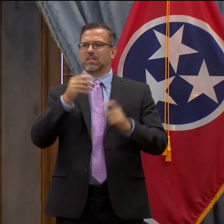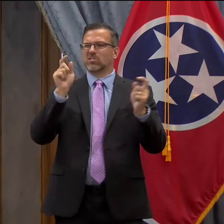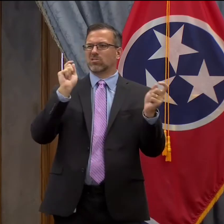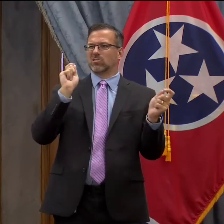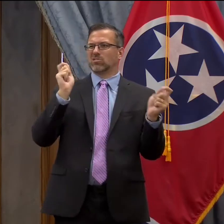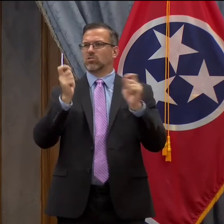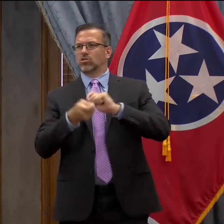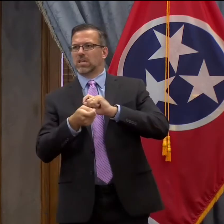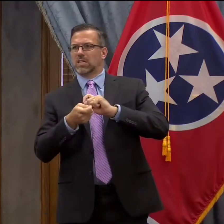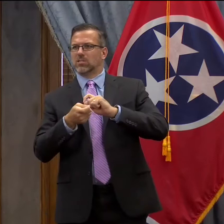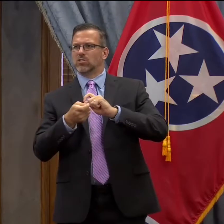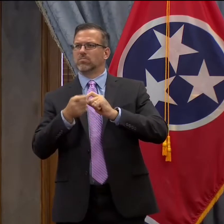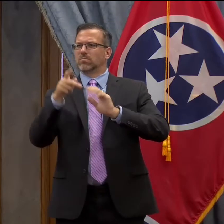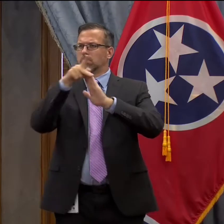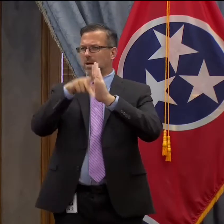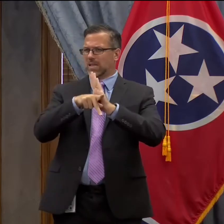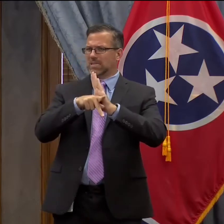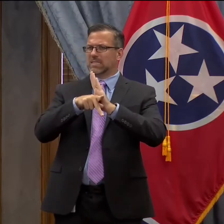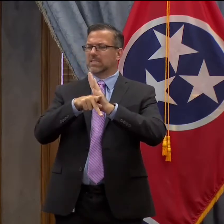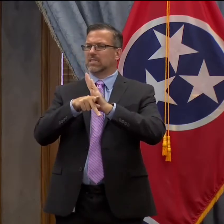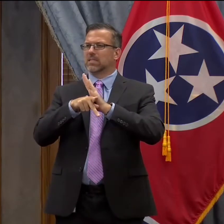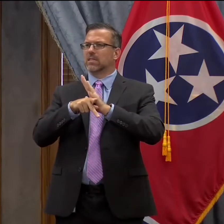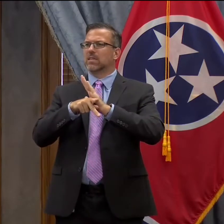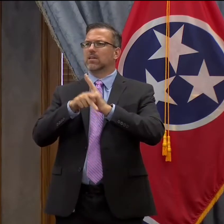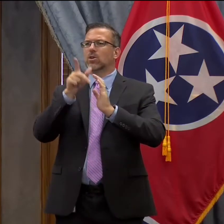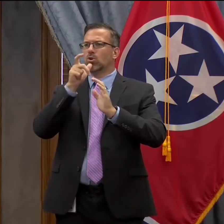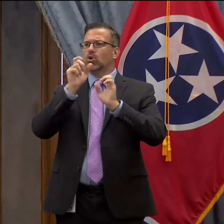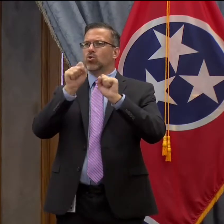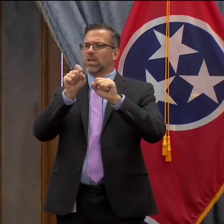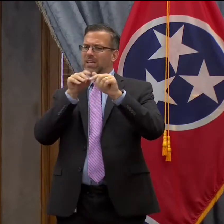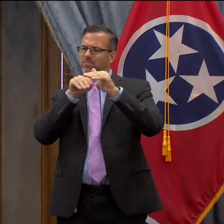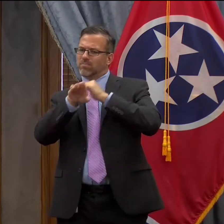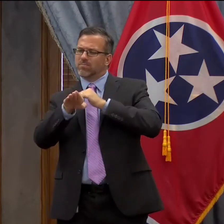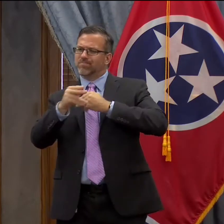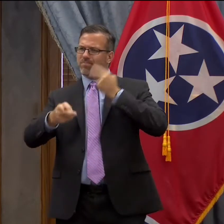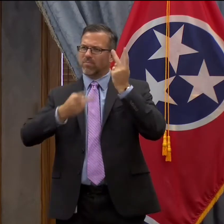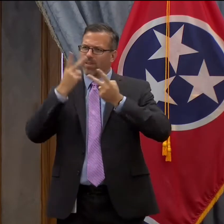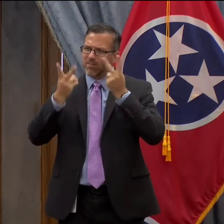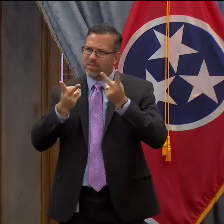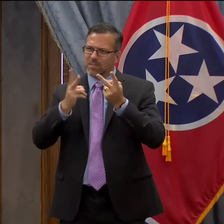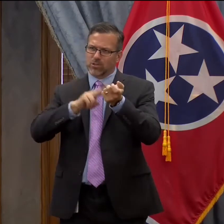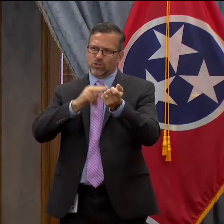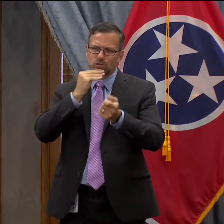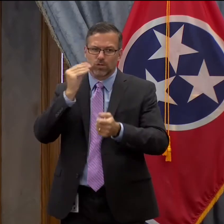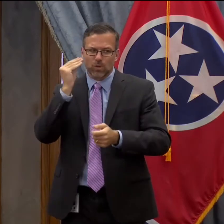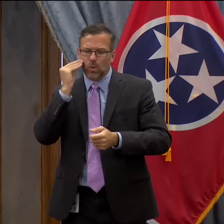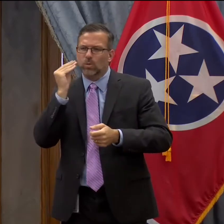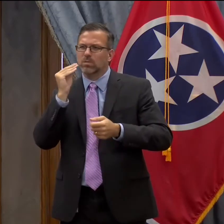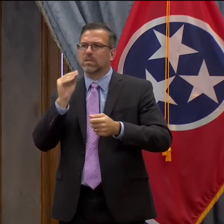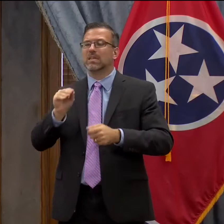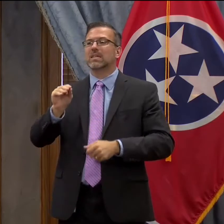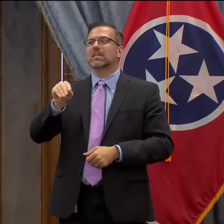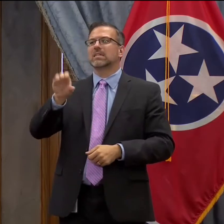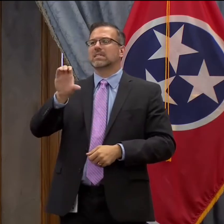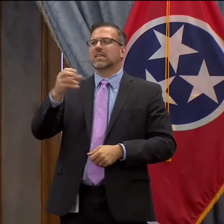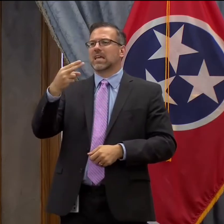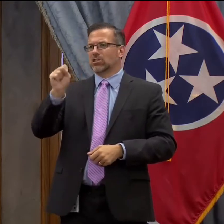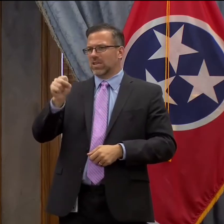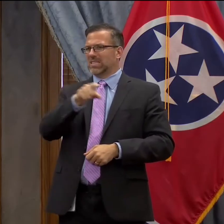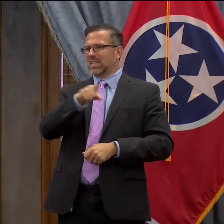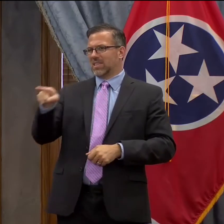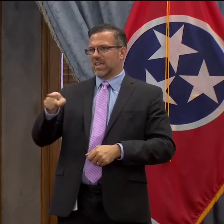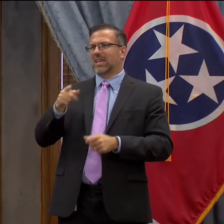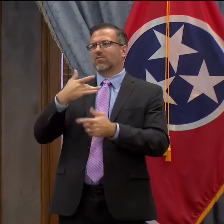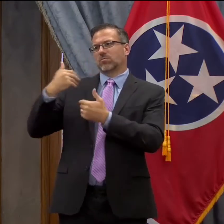policies. CMS dictates much of the visitation policies for nursing homes in our state, but we